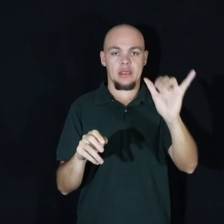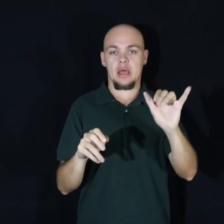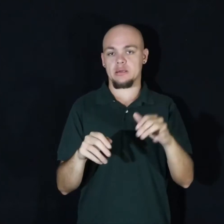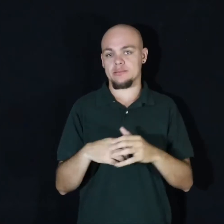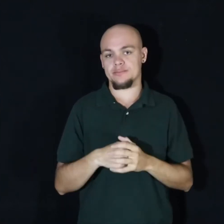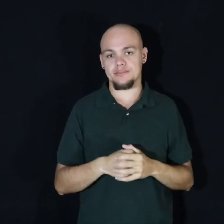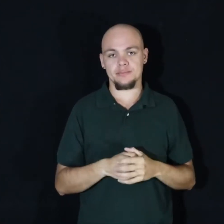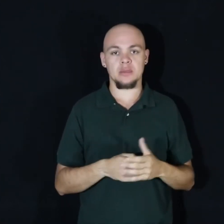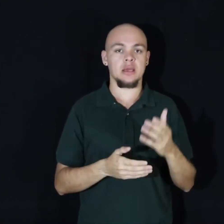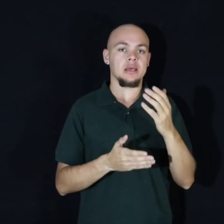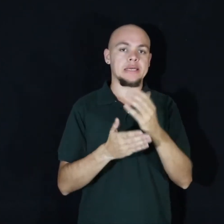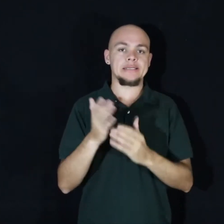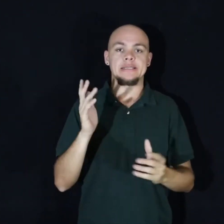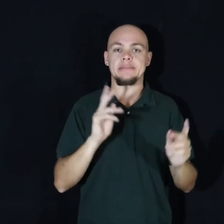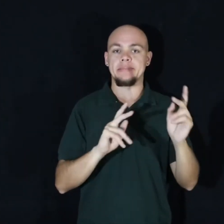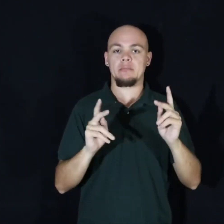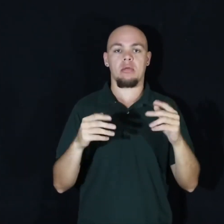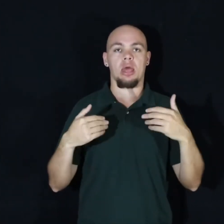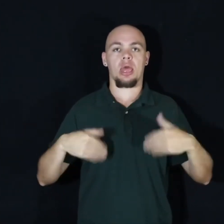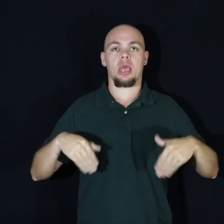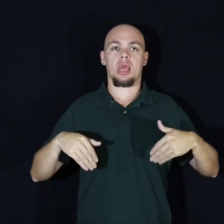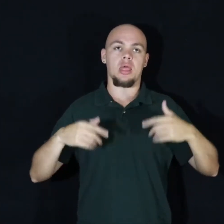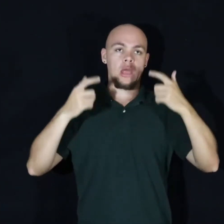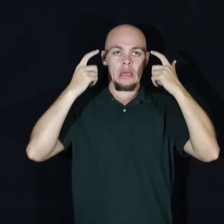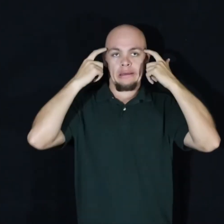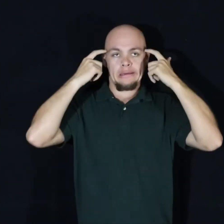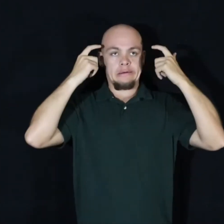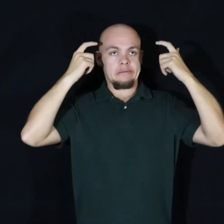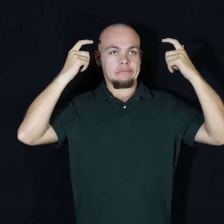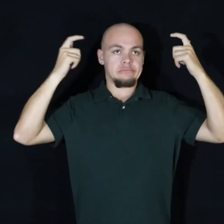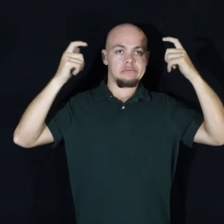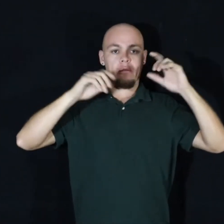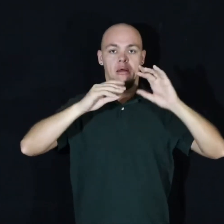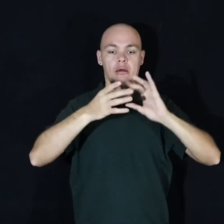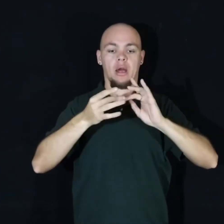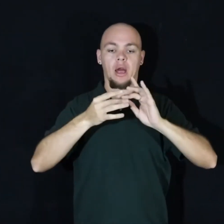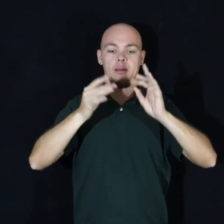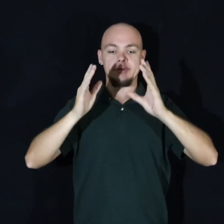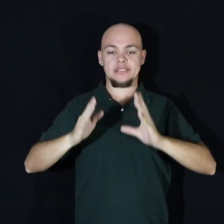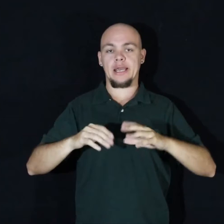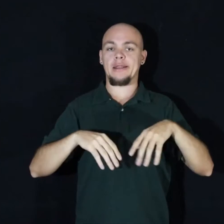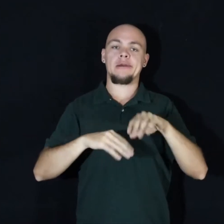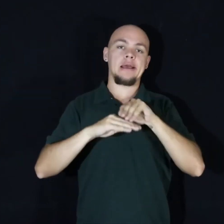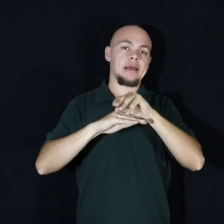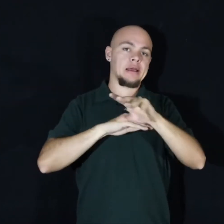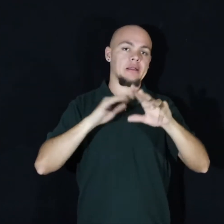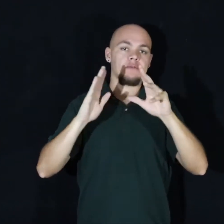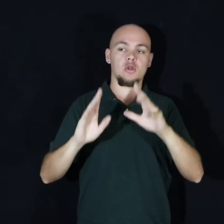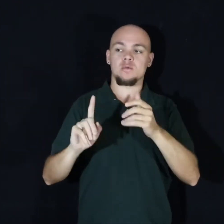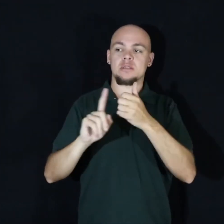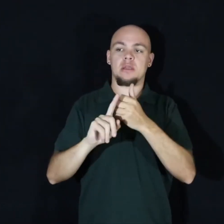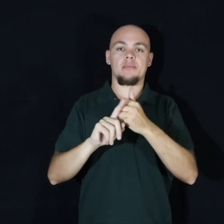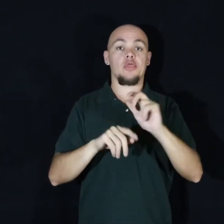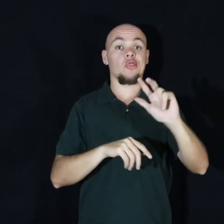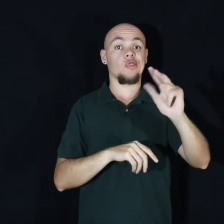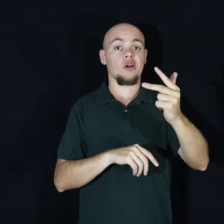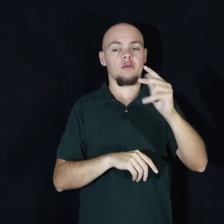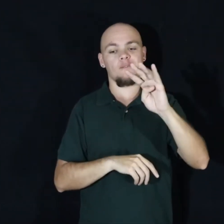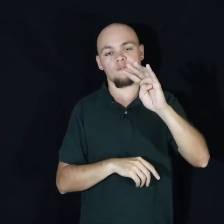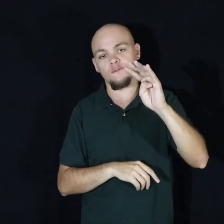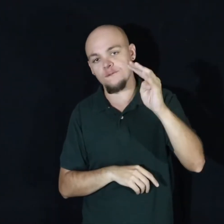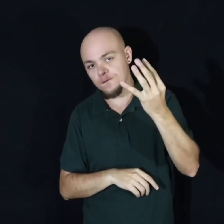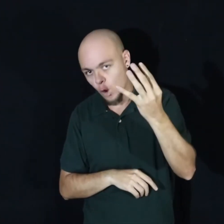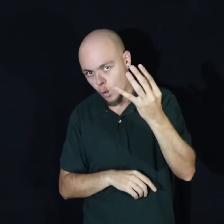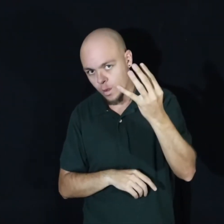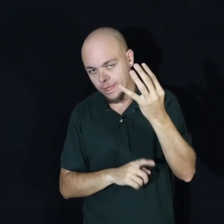tired of hearing some of these pompous blowhards who are commentators and influencers and things like